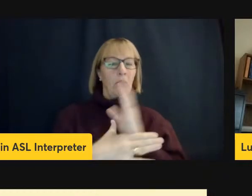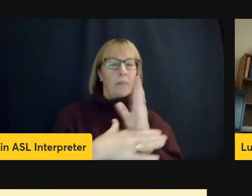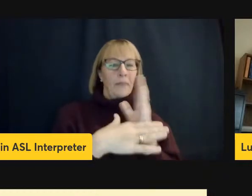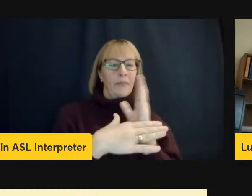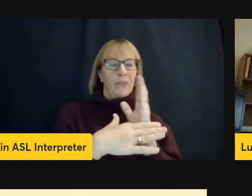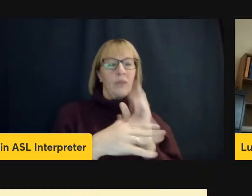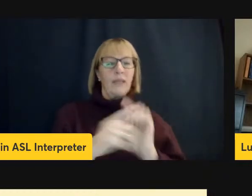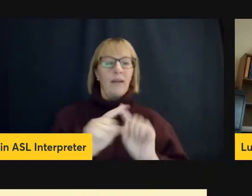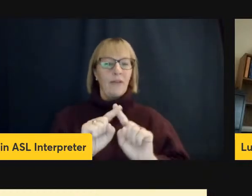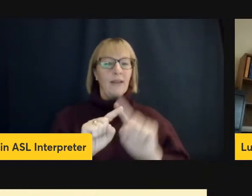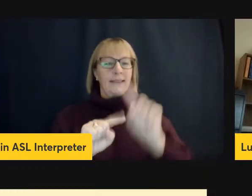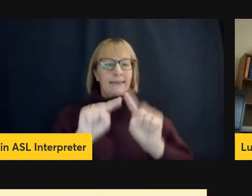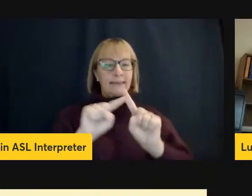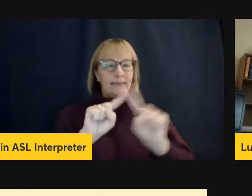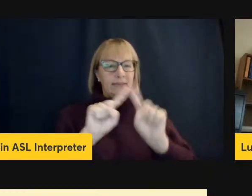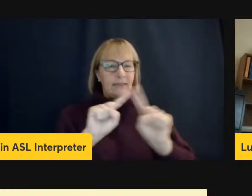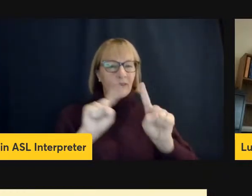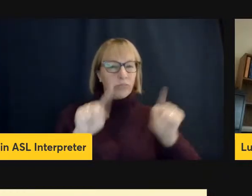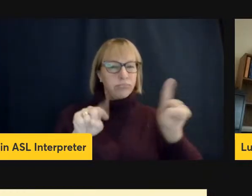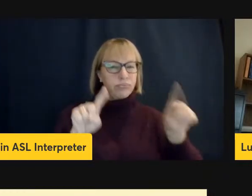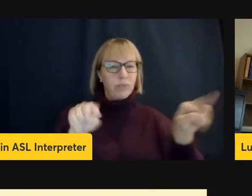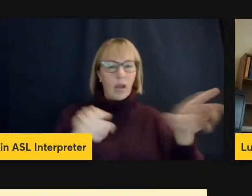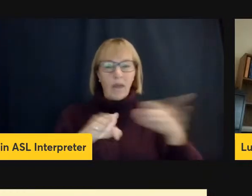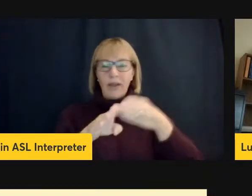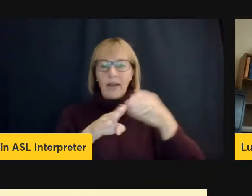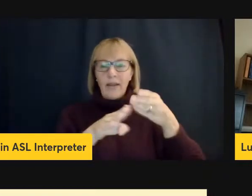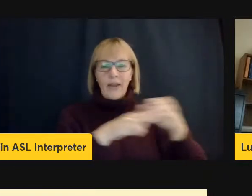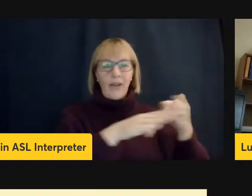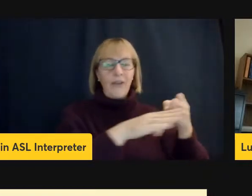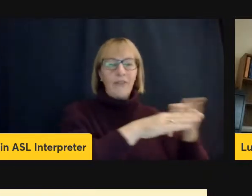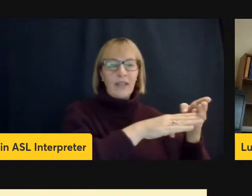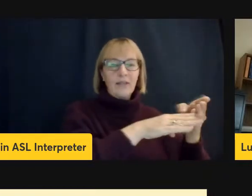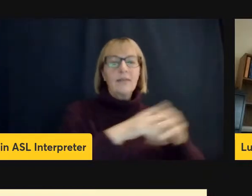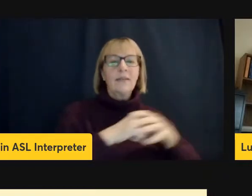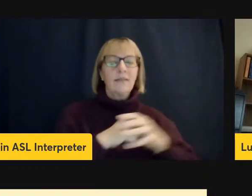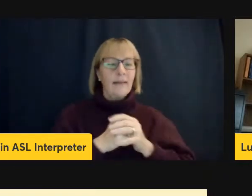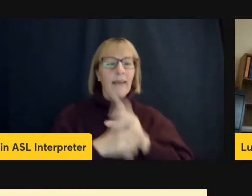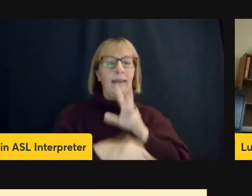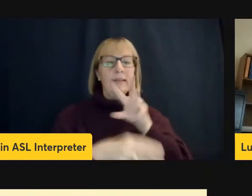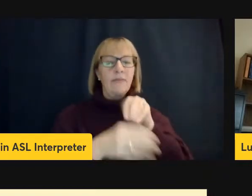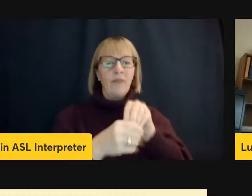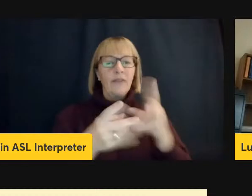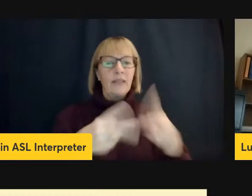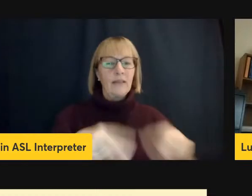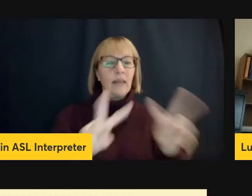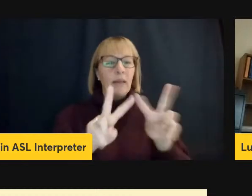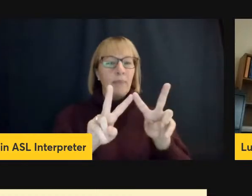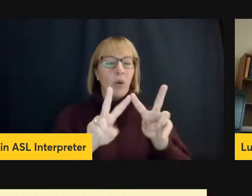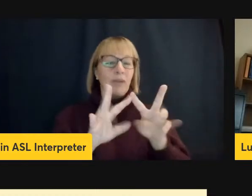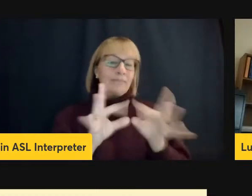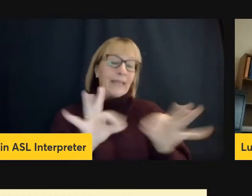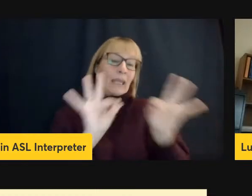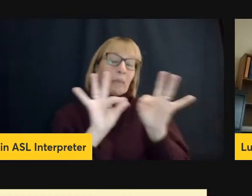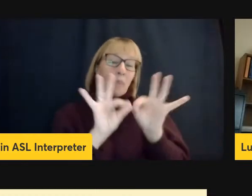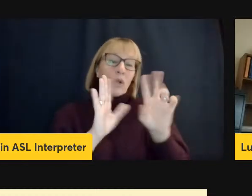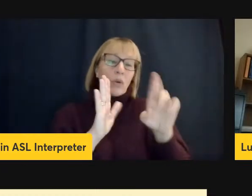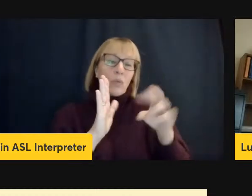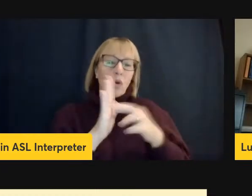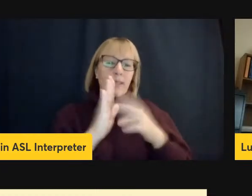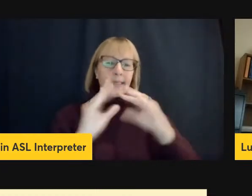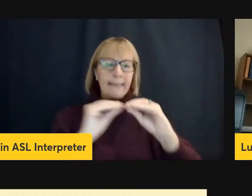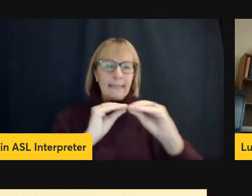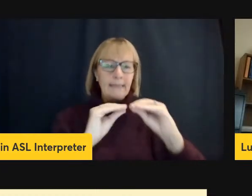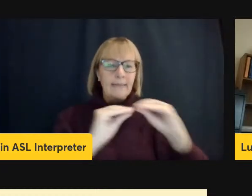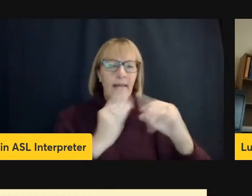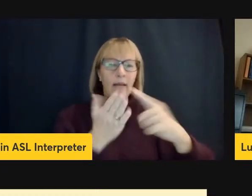a variety of different fields and playing important roles in debates